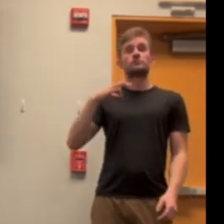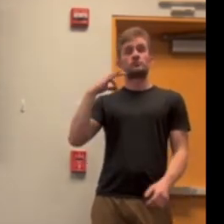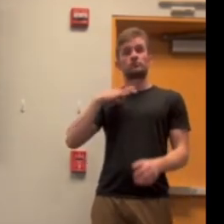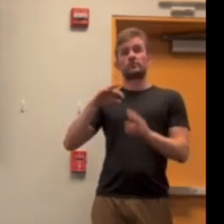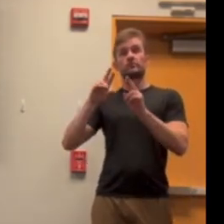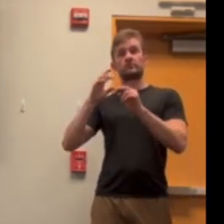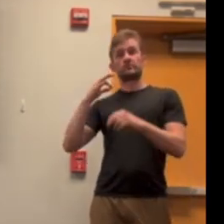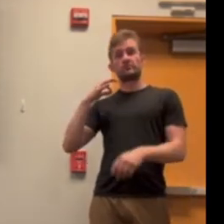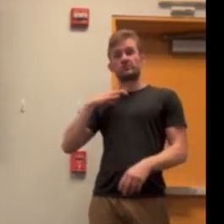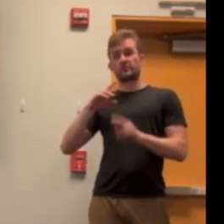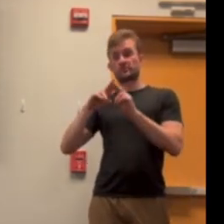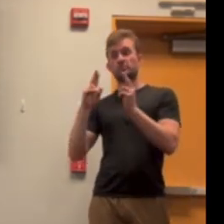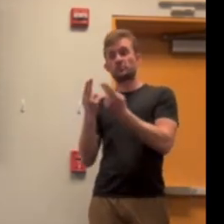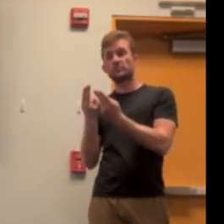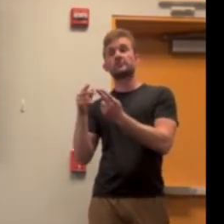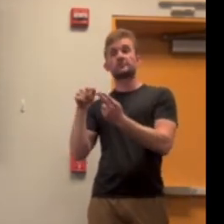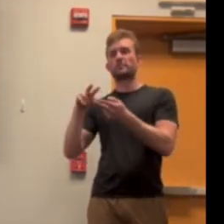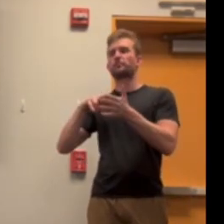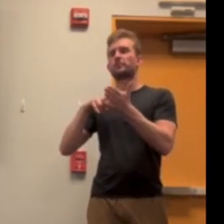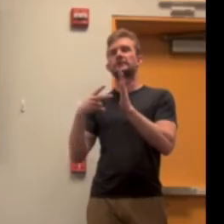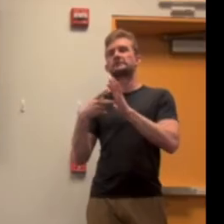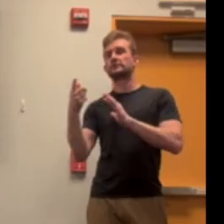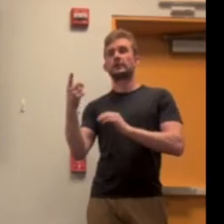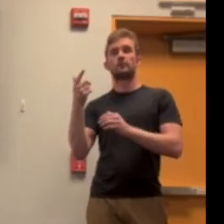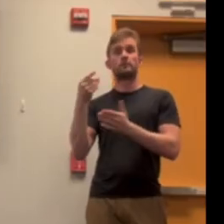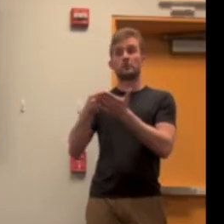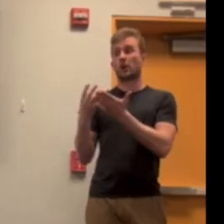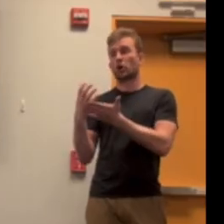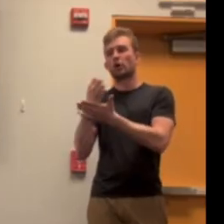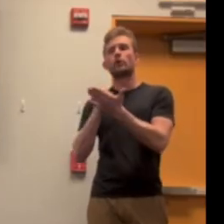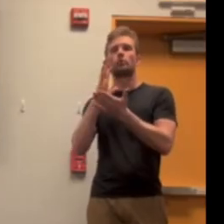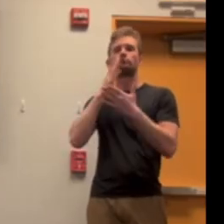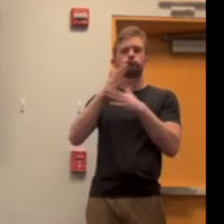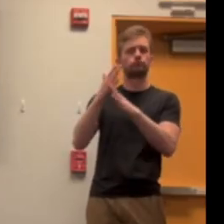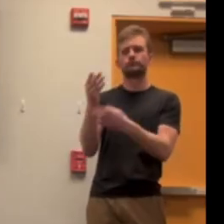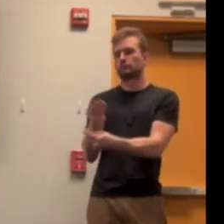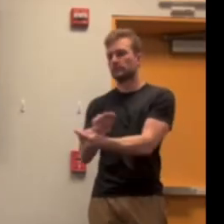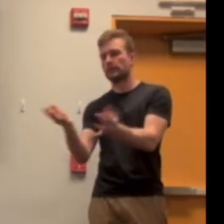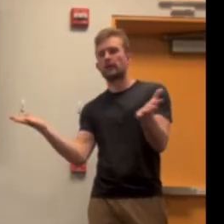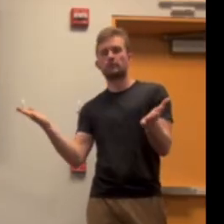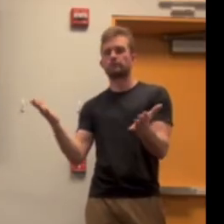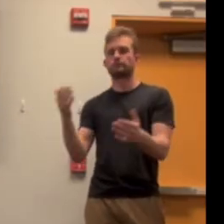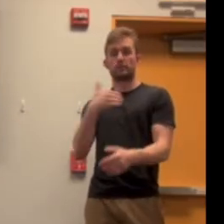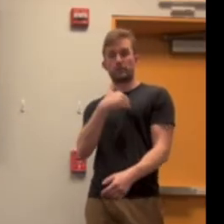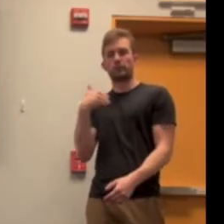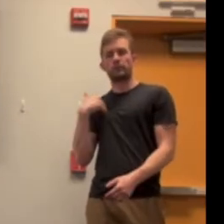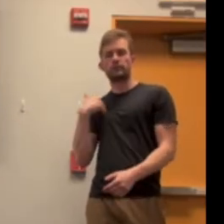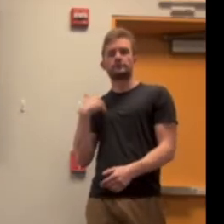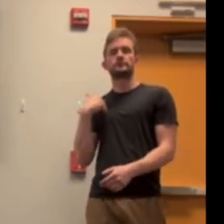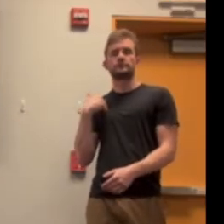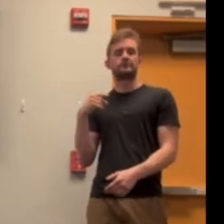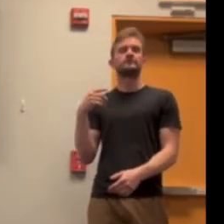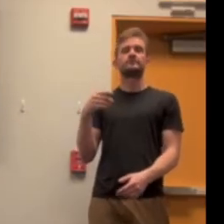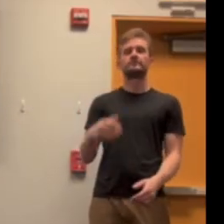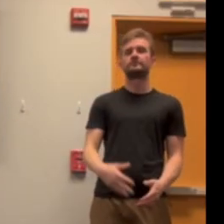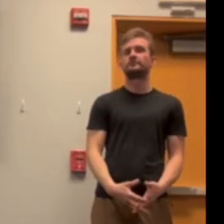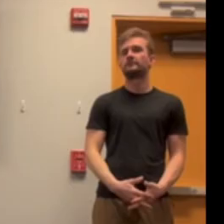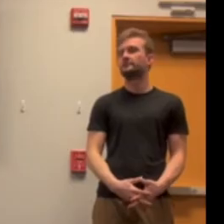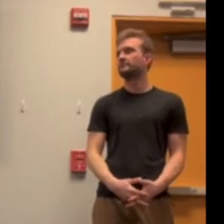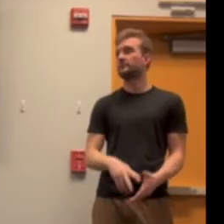the central entity of the church. That's right, yeah. So if all of you, if we started our own credit union right now, all of us here, we